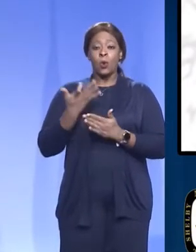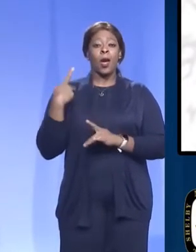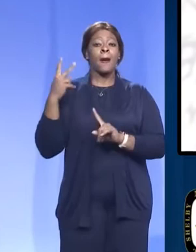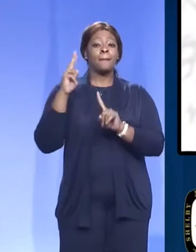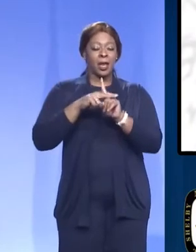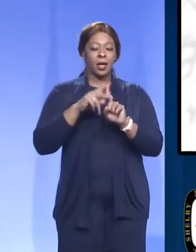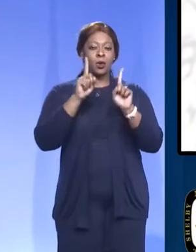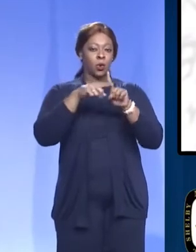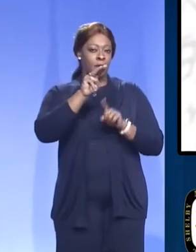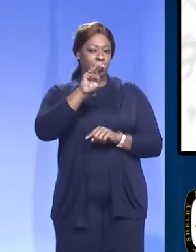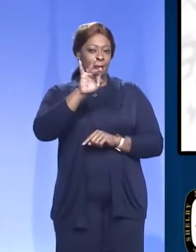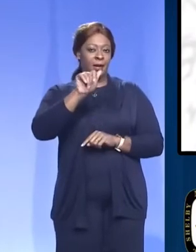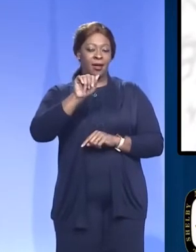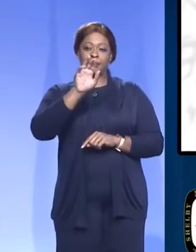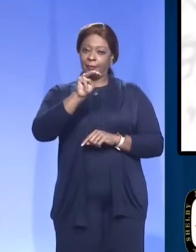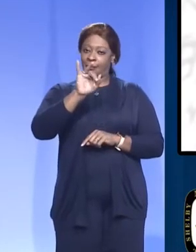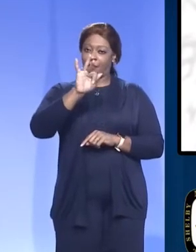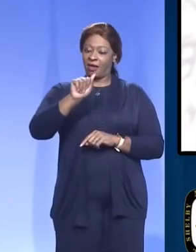should go to mifa.org.